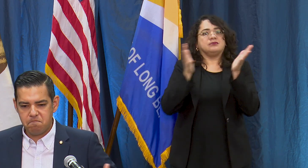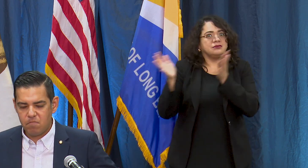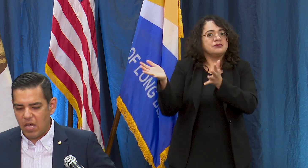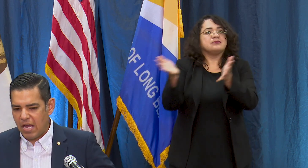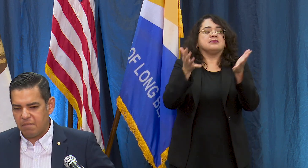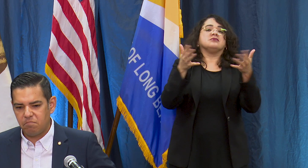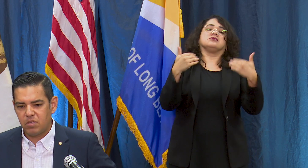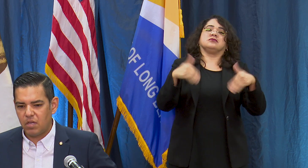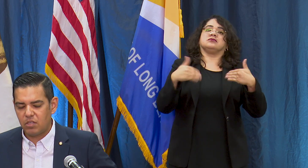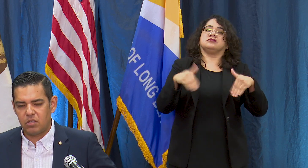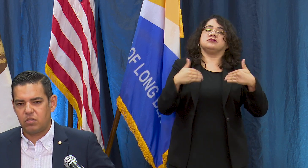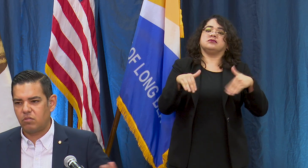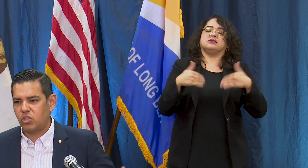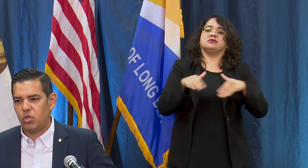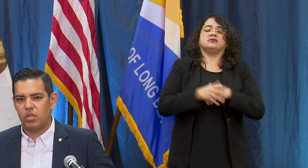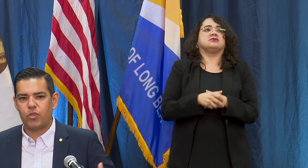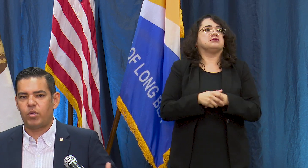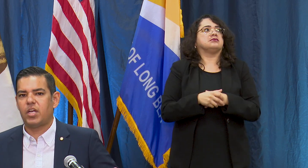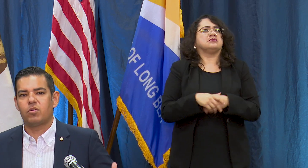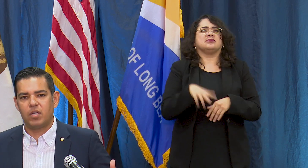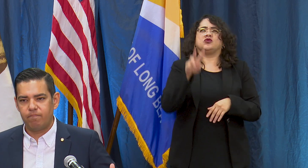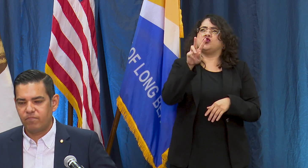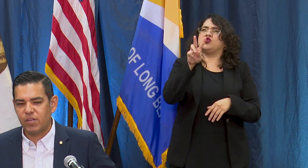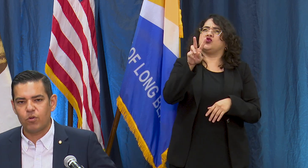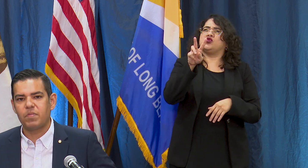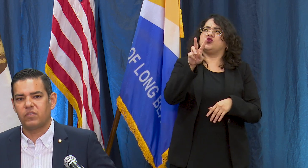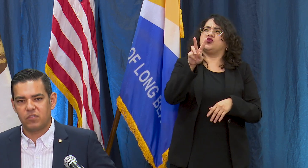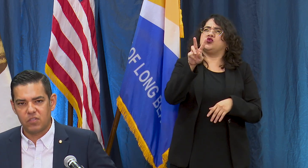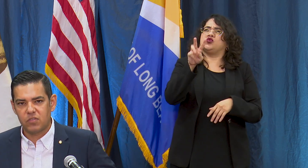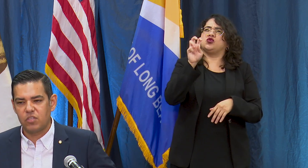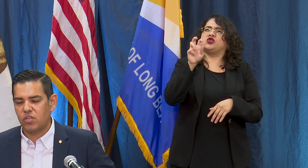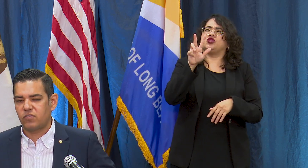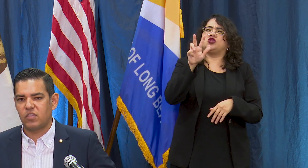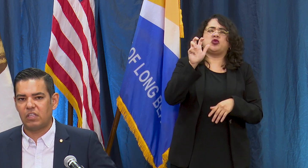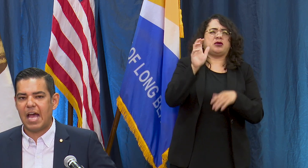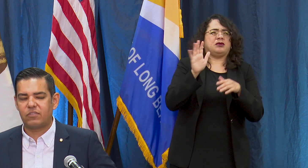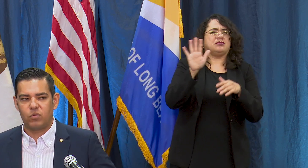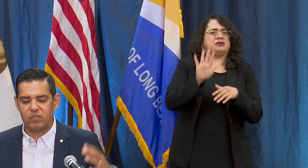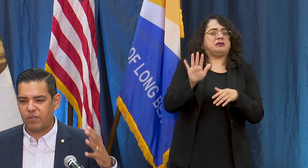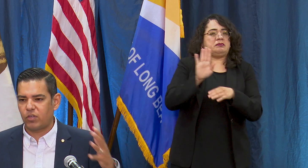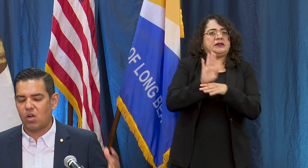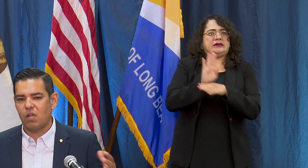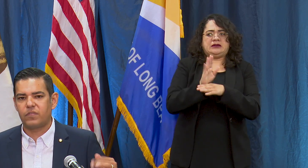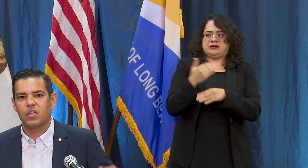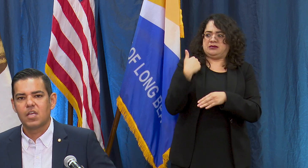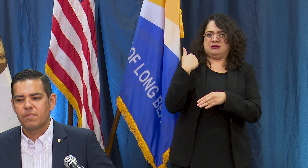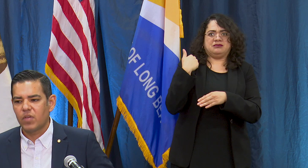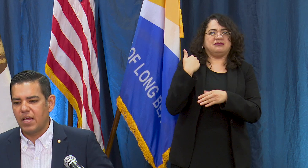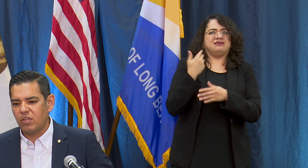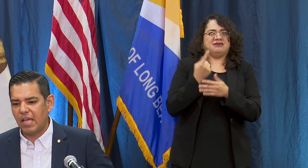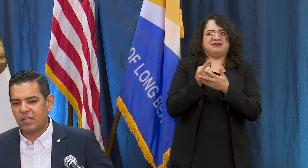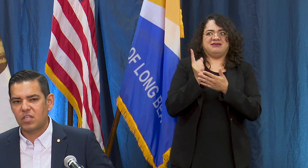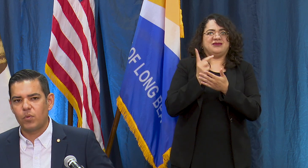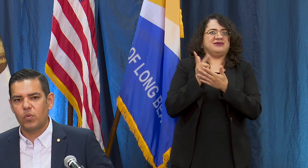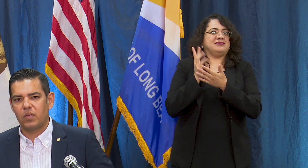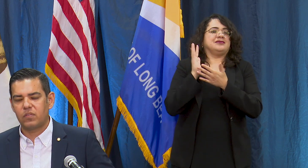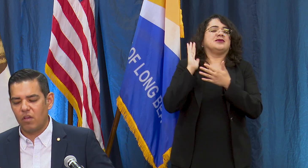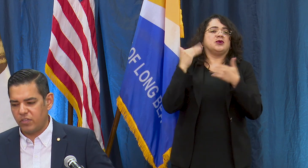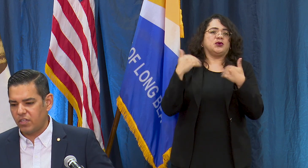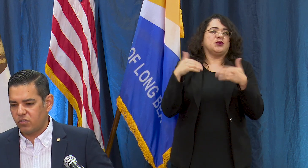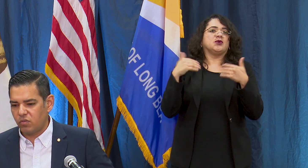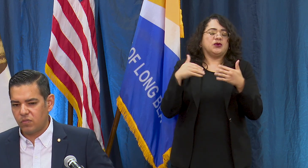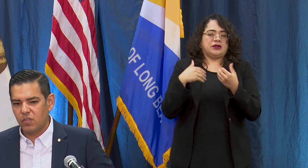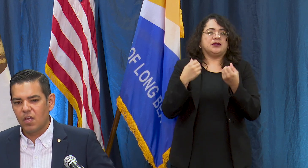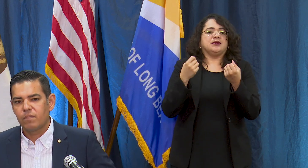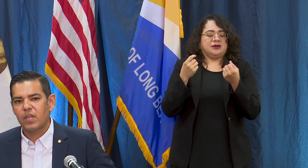with 200 to 300 different businesses in these different calls in the last couple of weeks